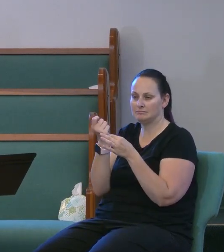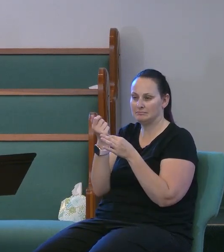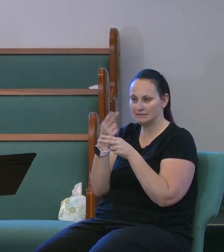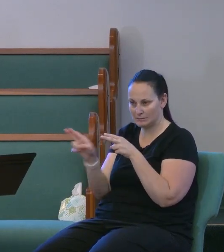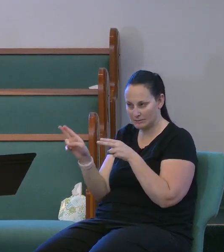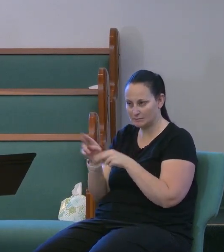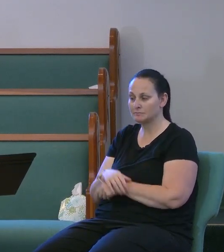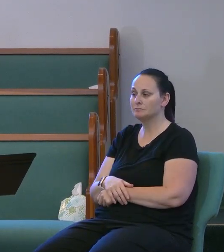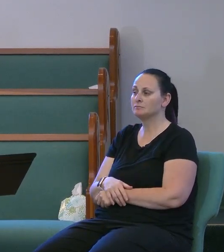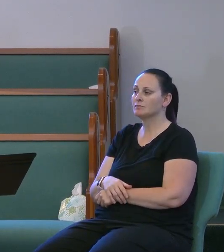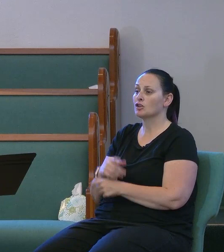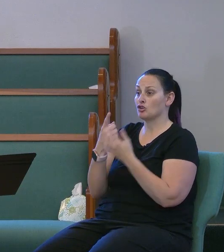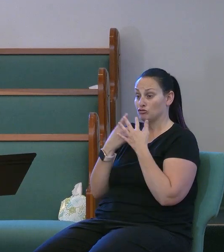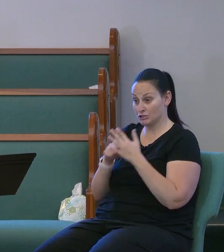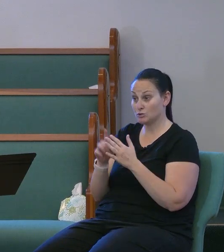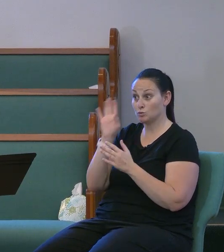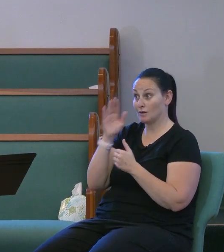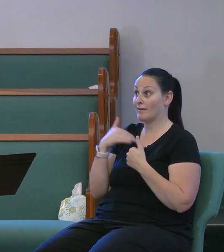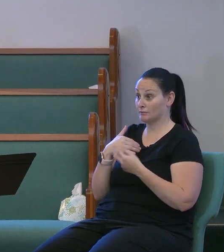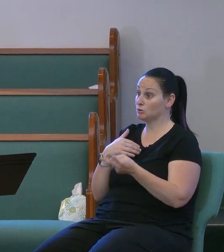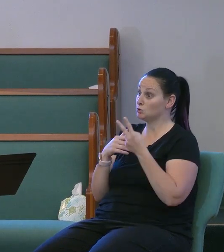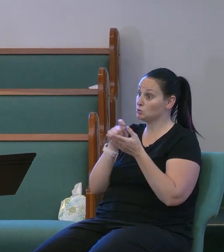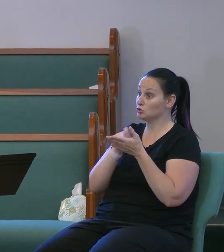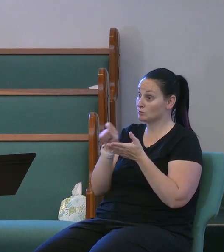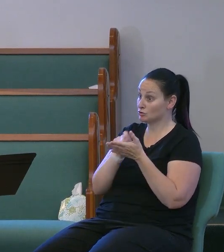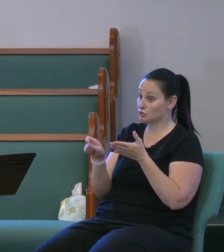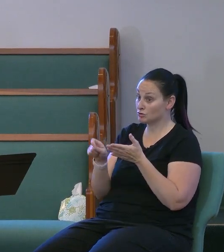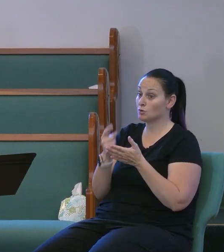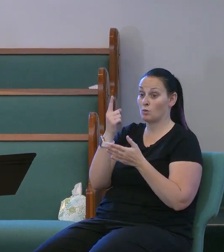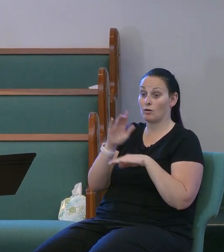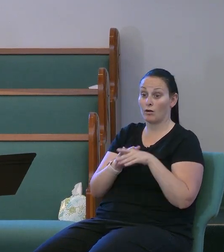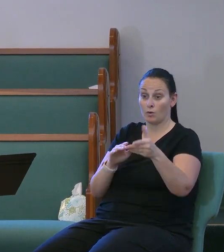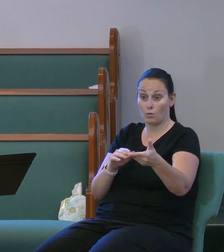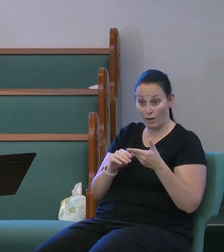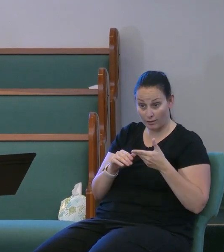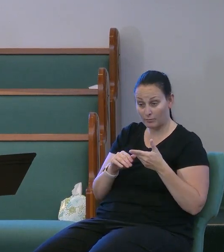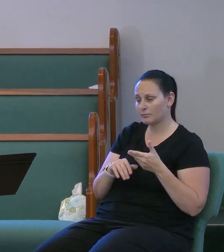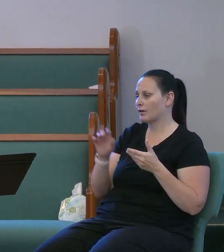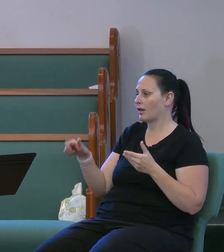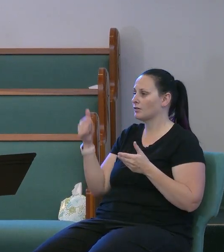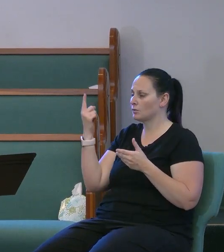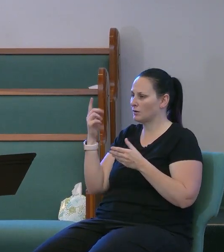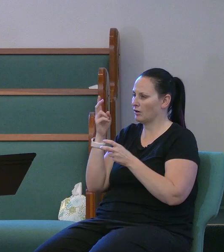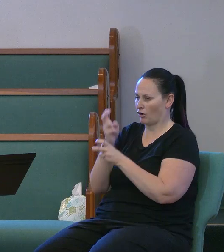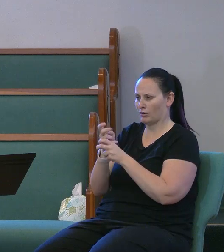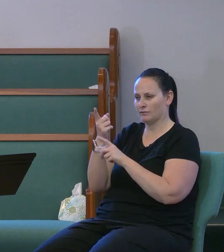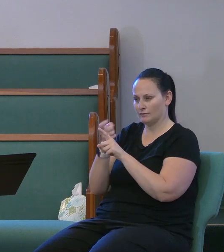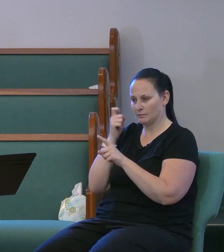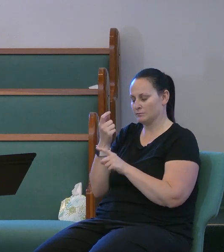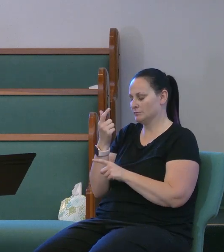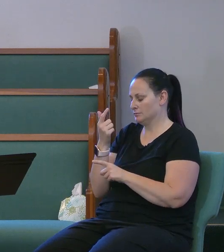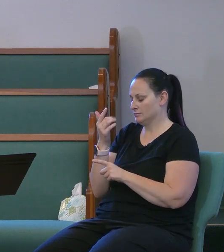because we were originally going to have two scriptures, one on welcome and the other one a harder passage from the Gospel of